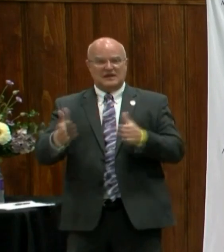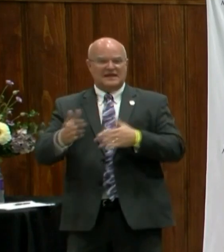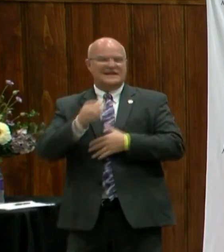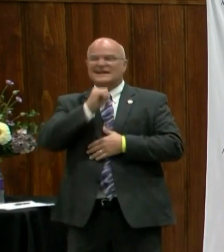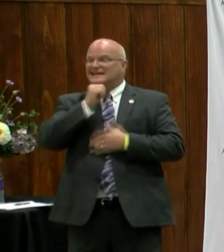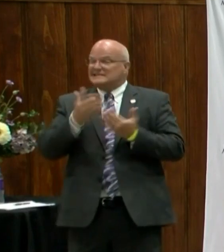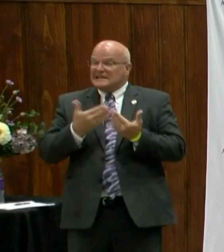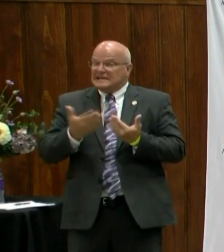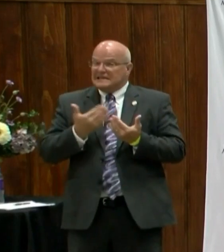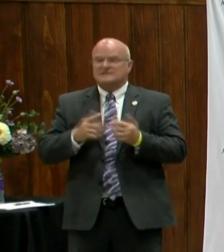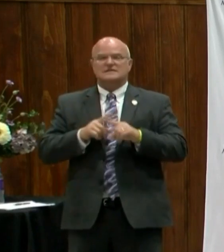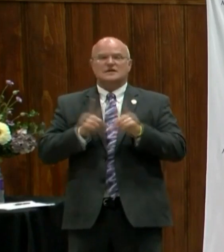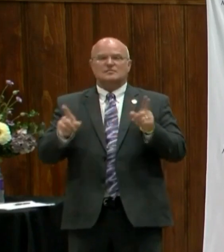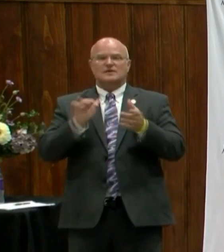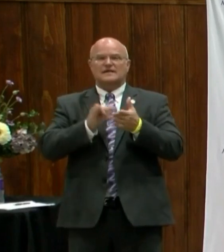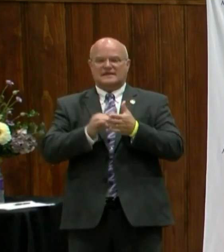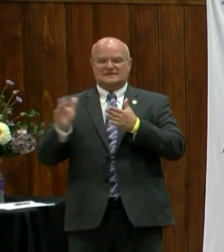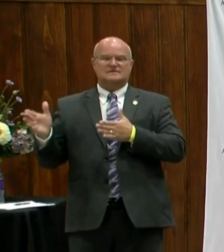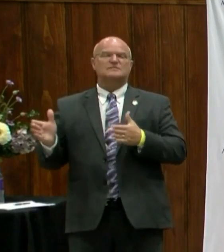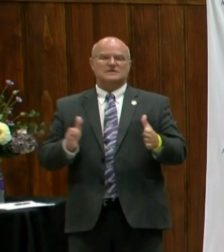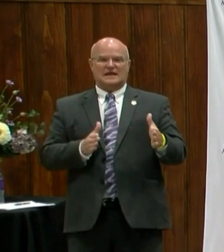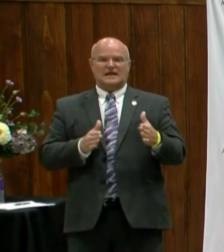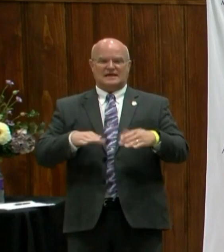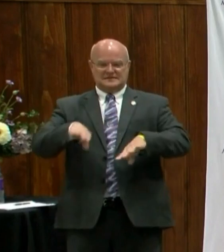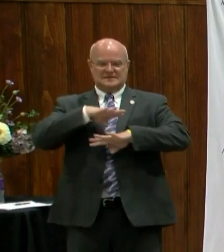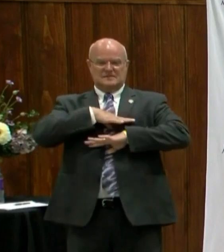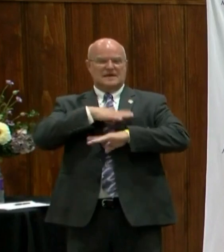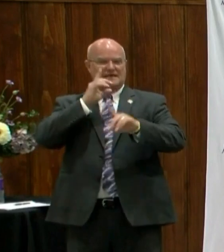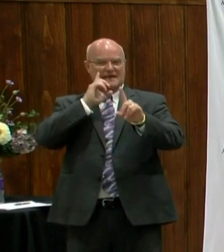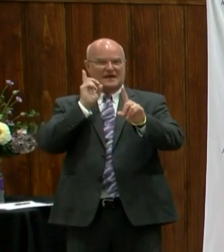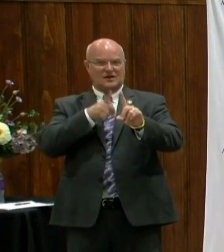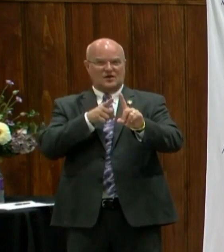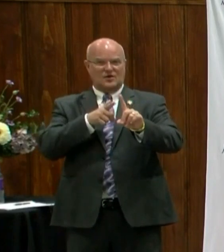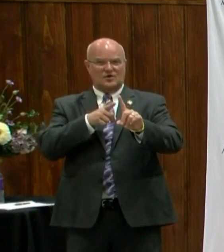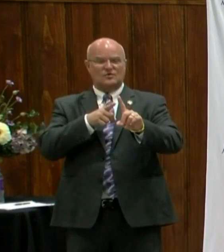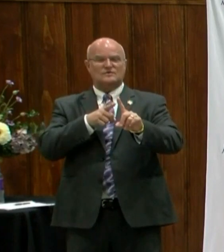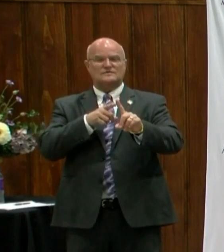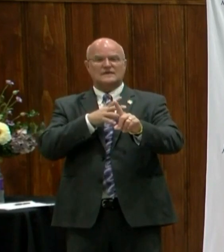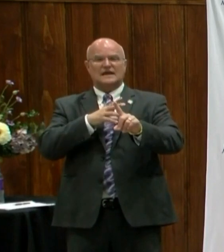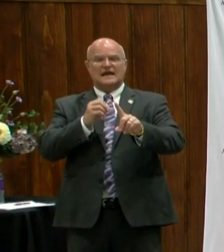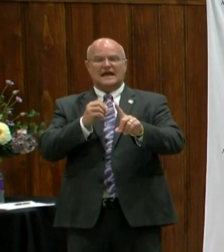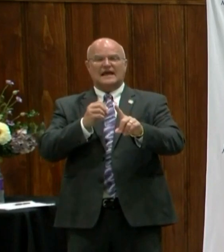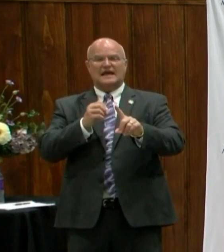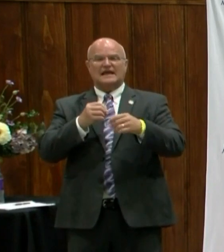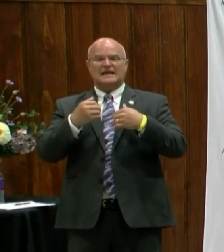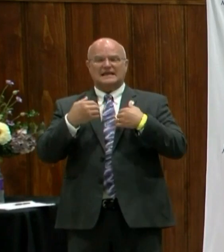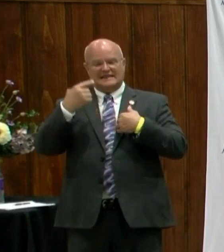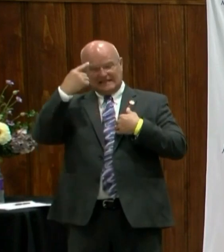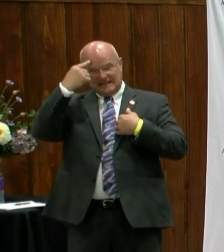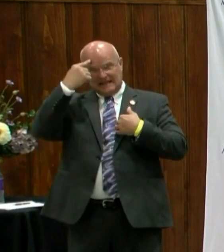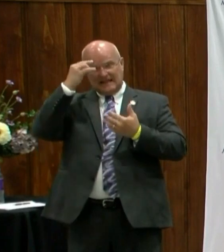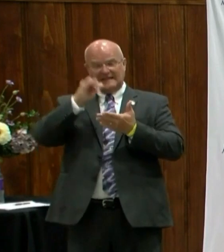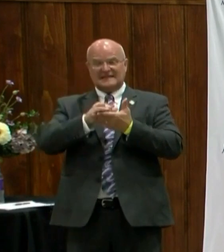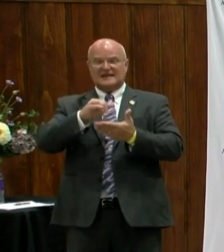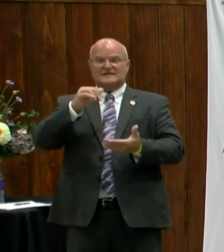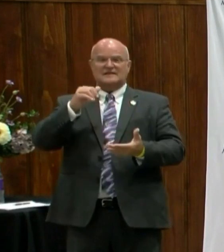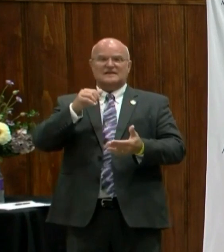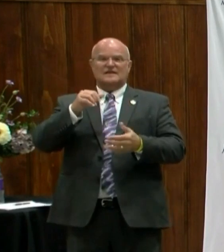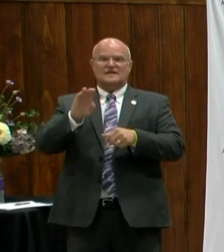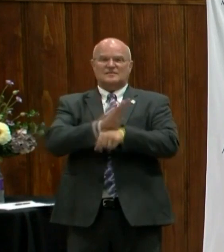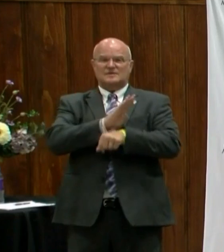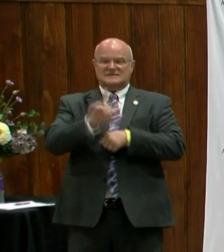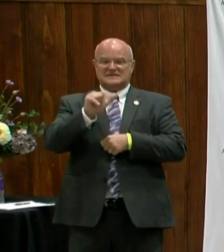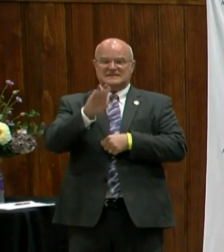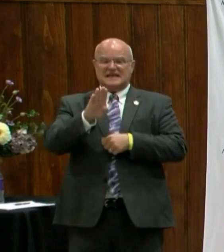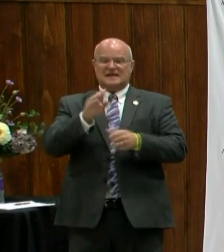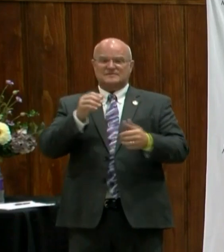not easy, but that's the strategy to meet that goal and to compensate for the reduction in the commercial labs and